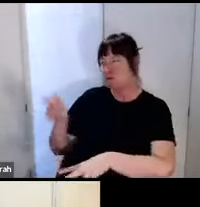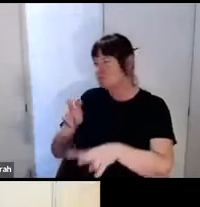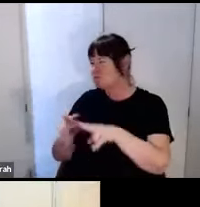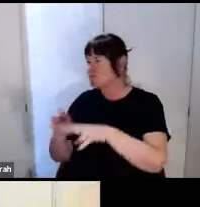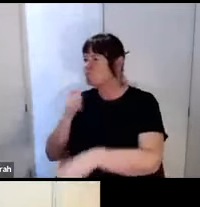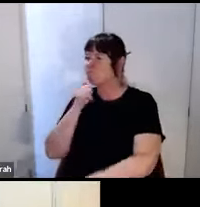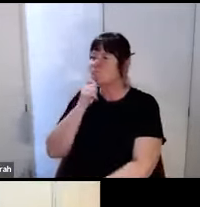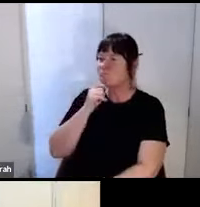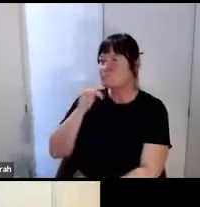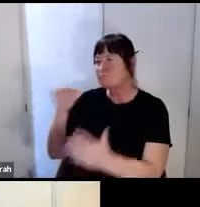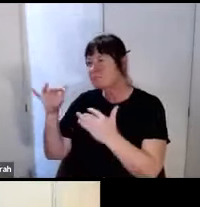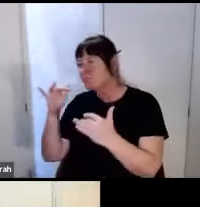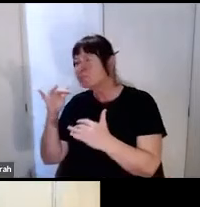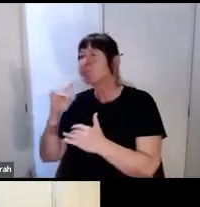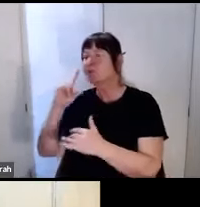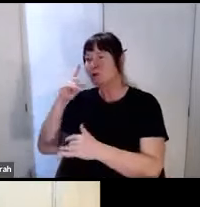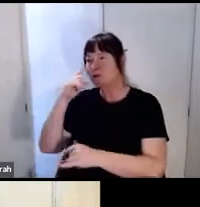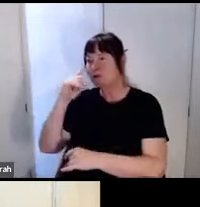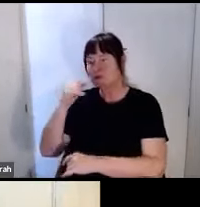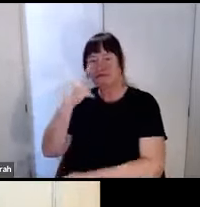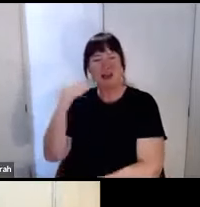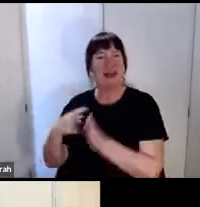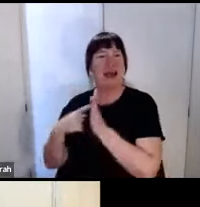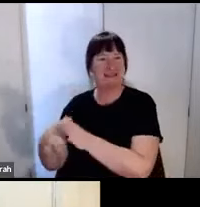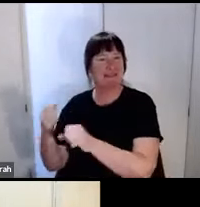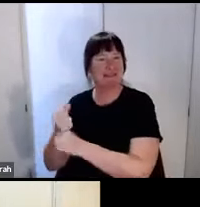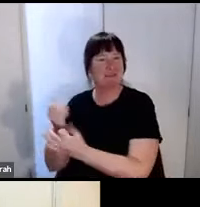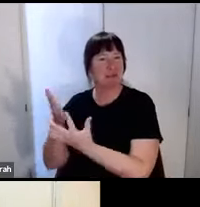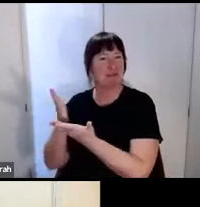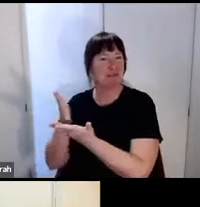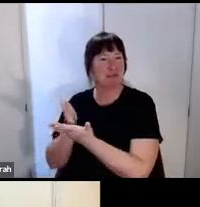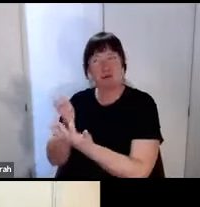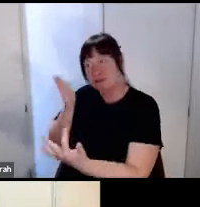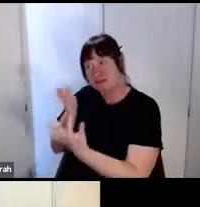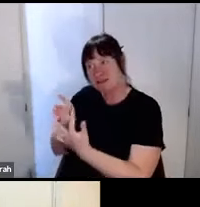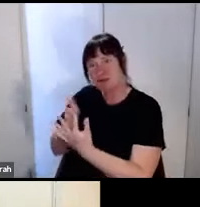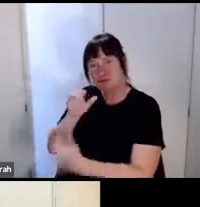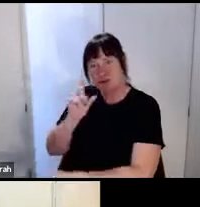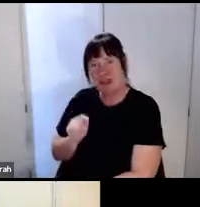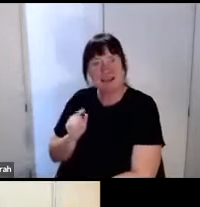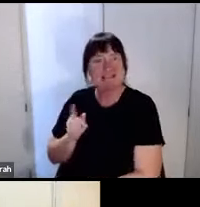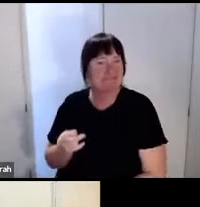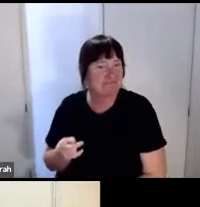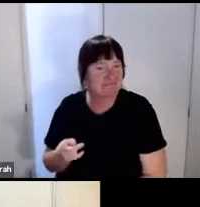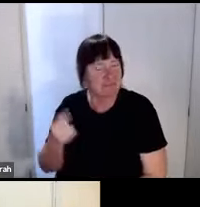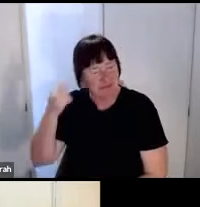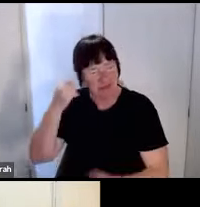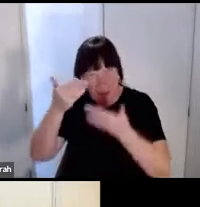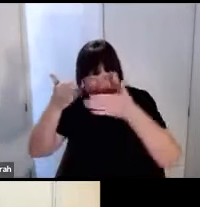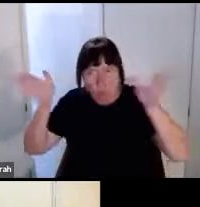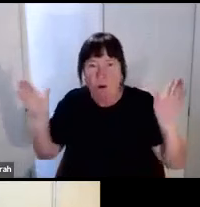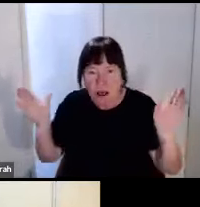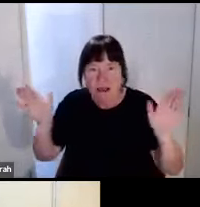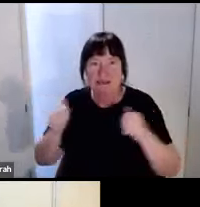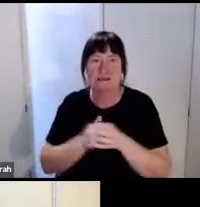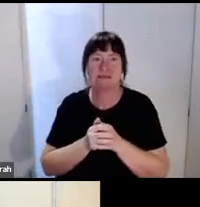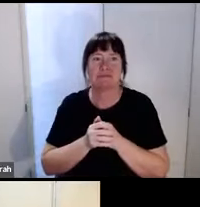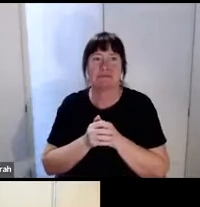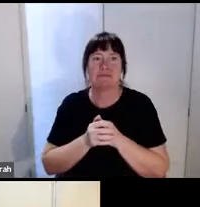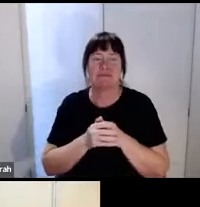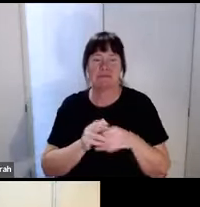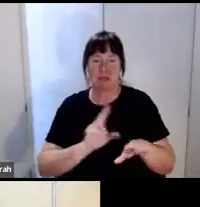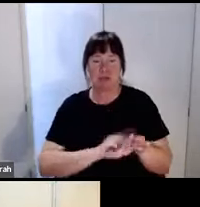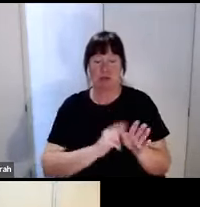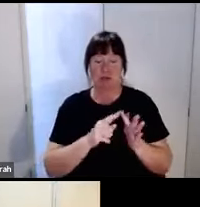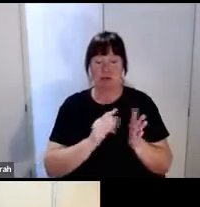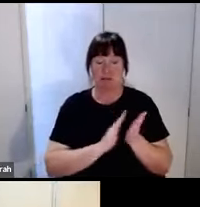know, to make it accessible. If we outside the box. Listen, and if we learn from others'